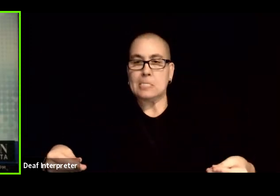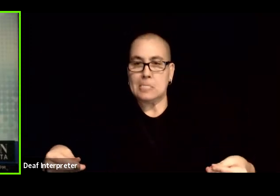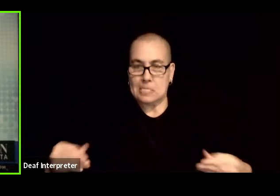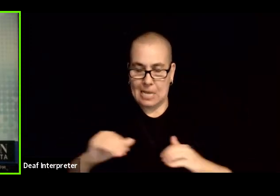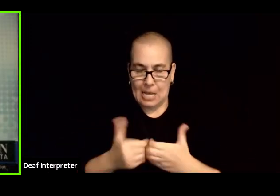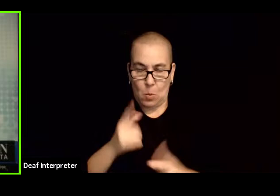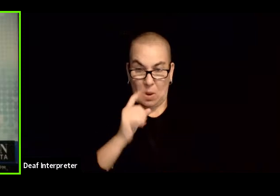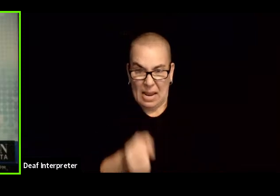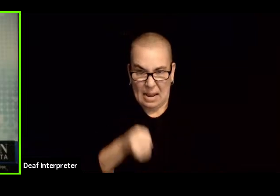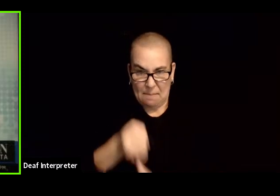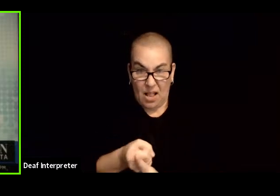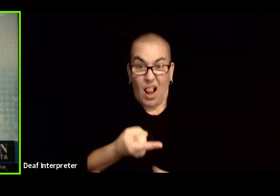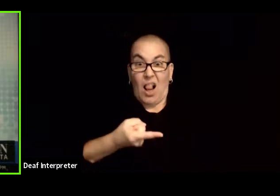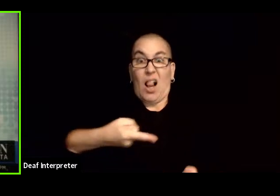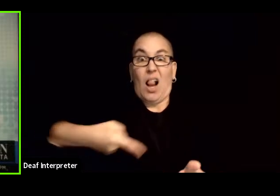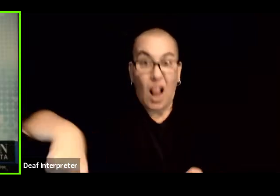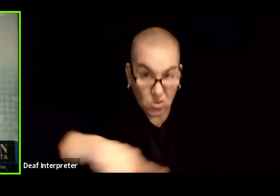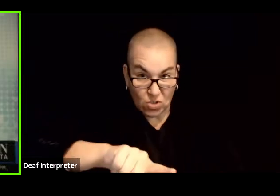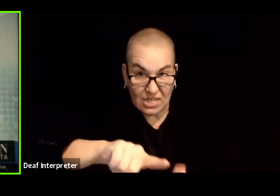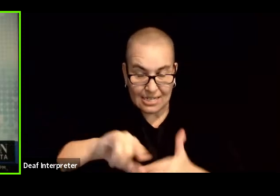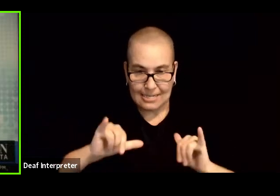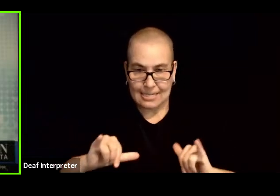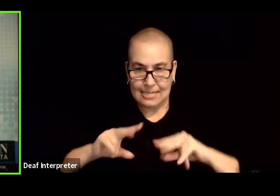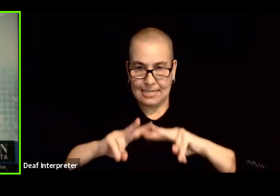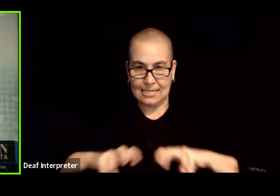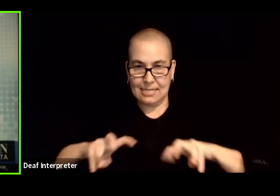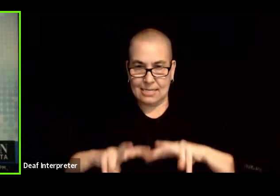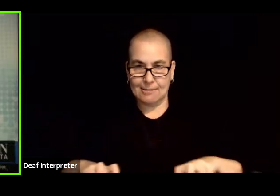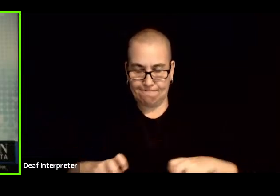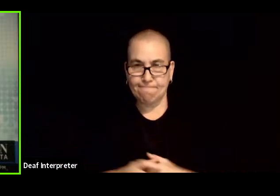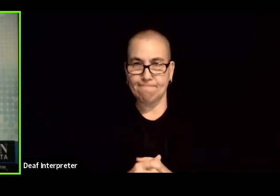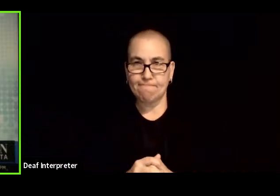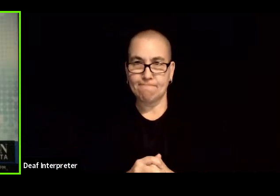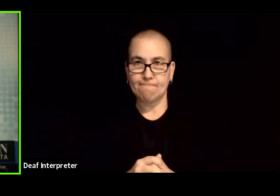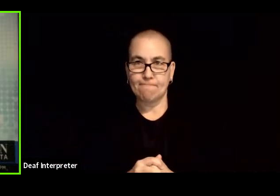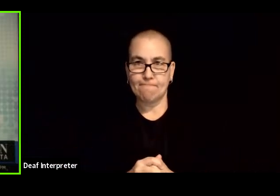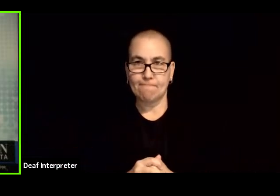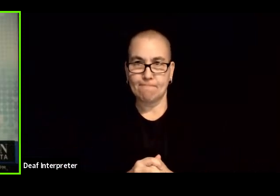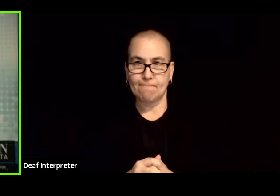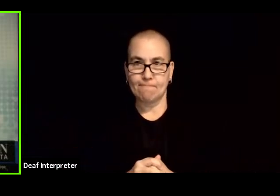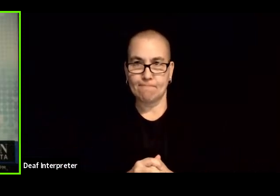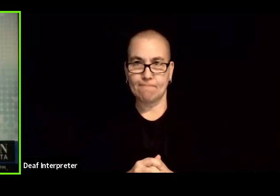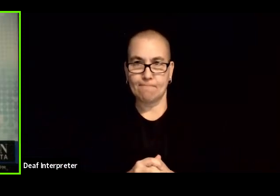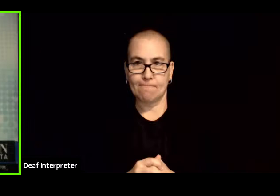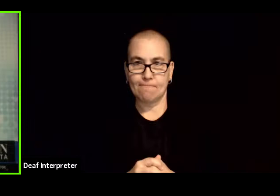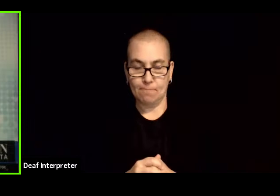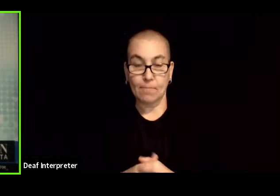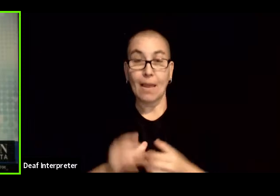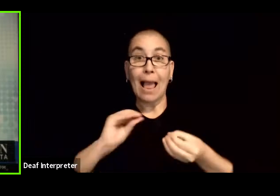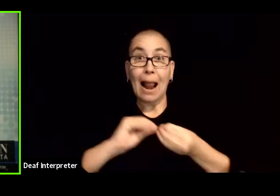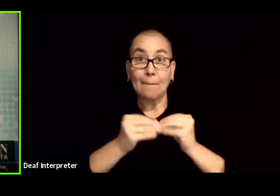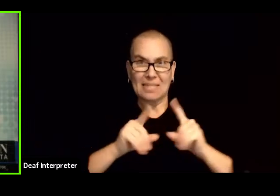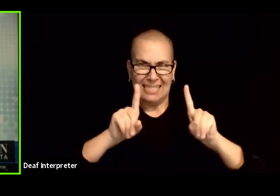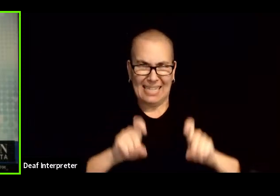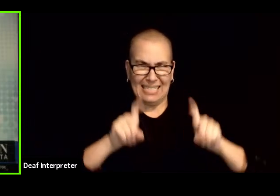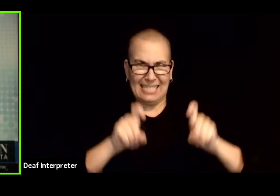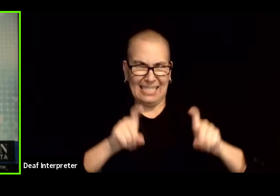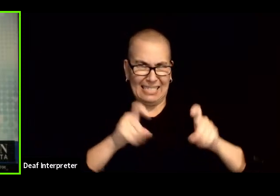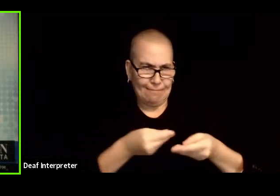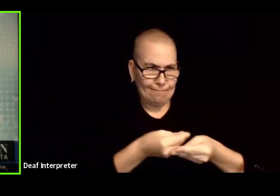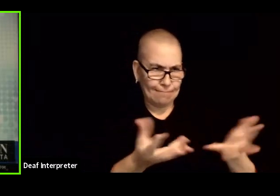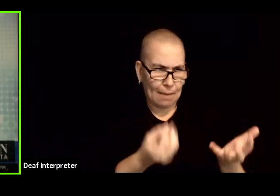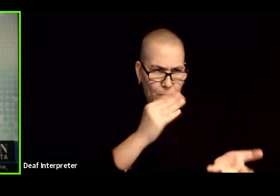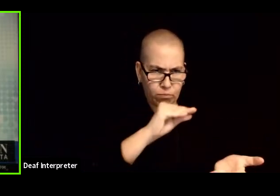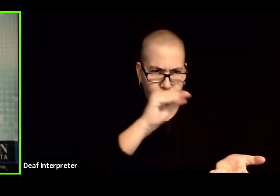statistics that we talk about around the positivity rate, the new case growth rate, and new hospitalization. So we do know that some of those